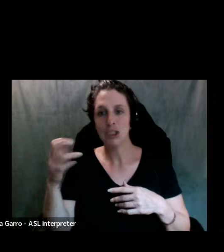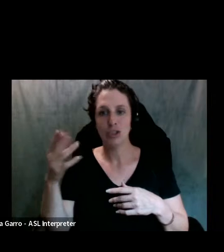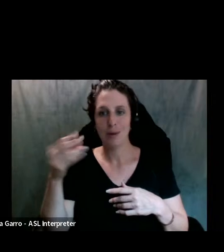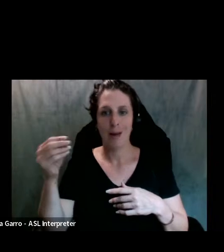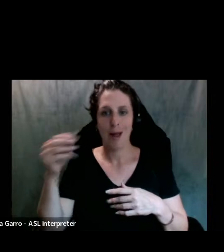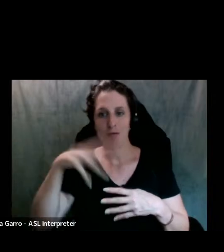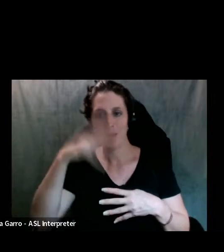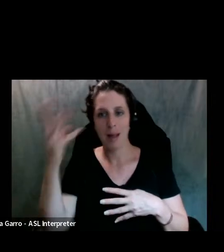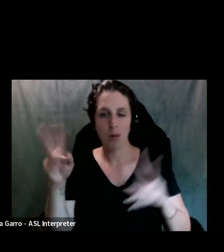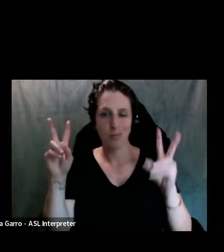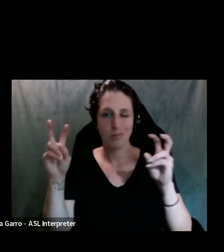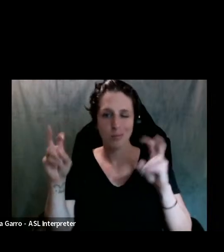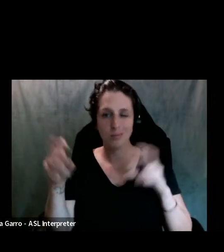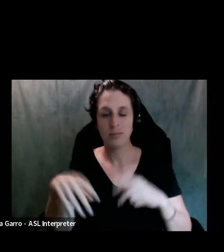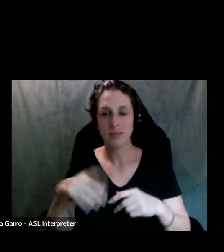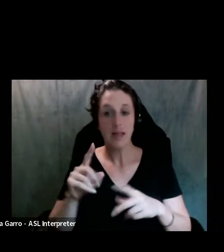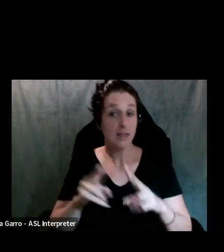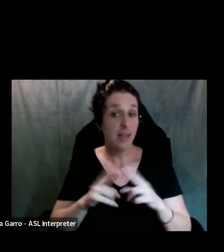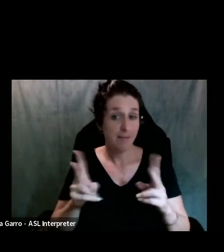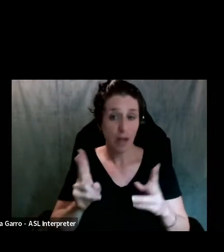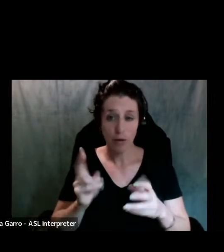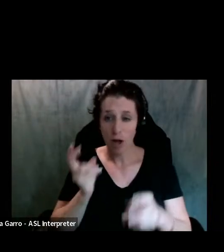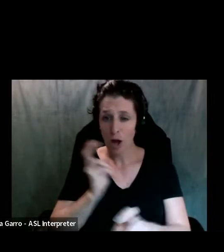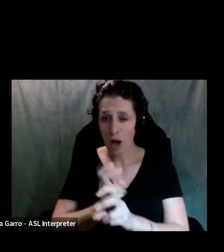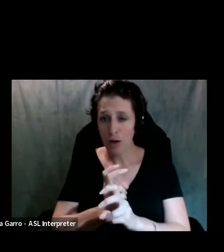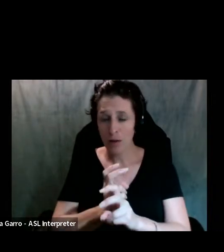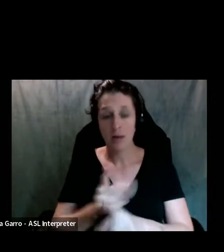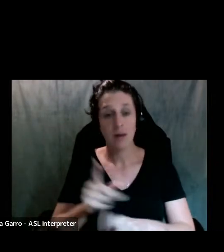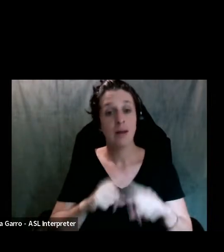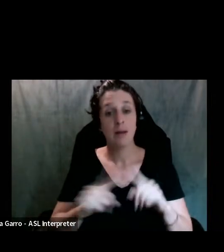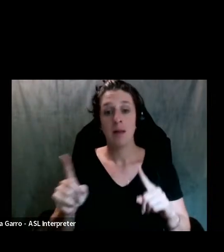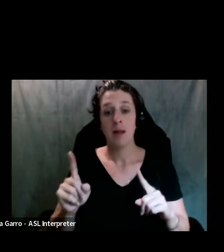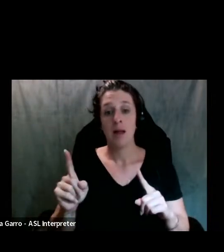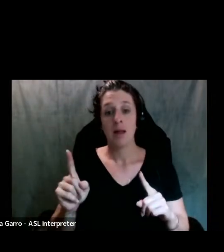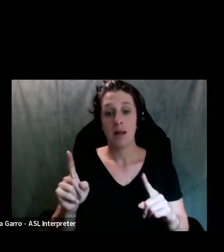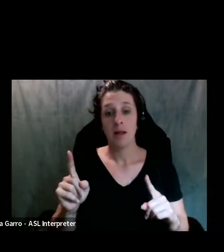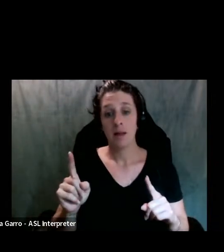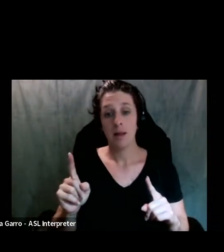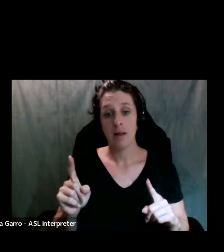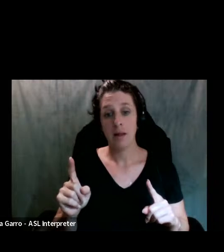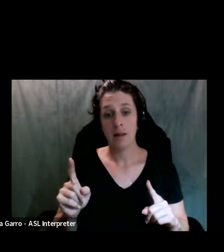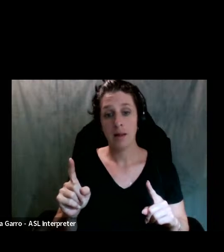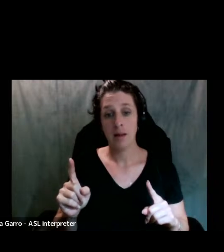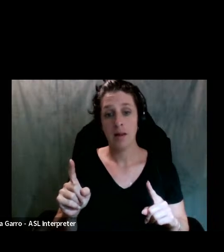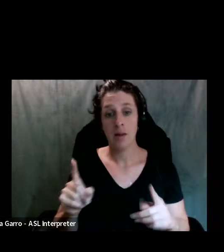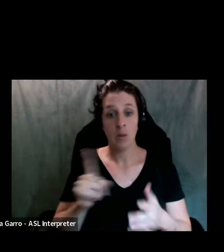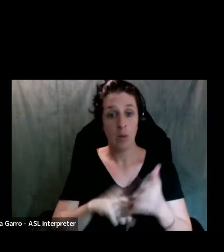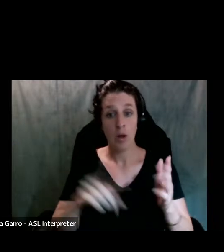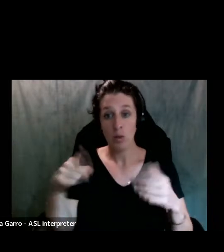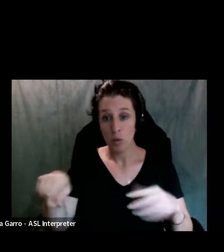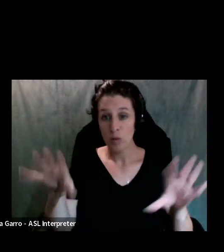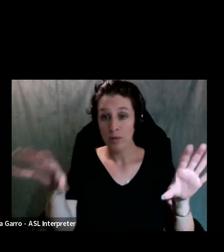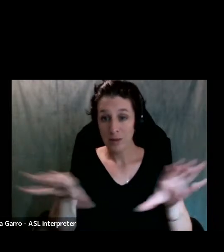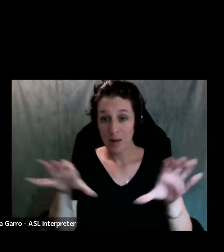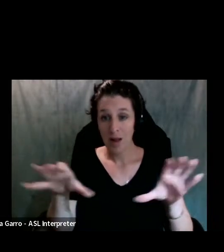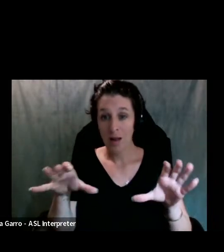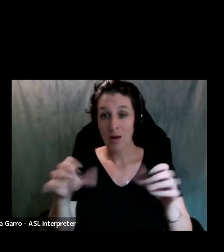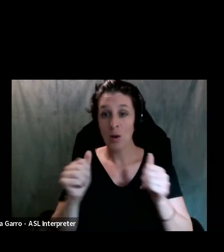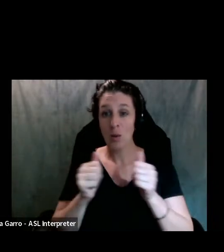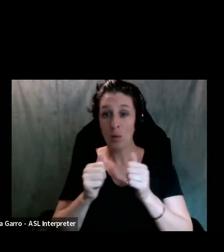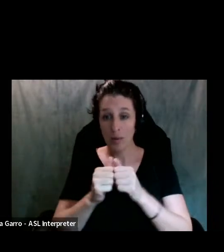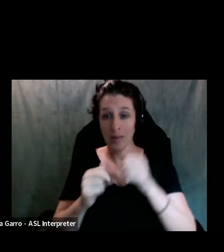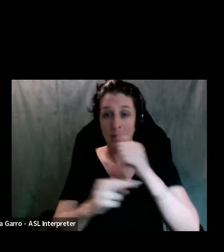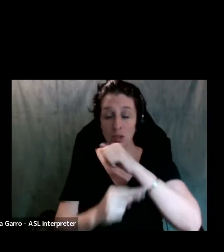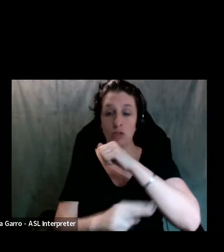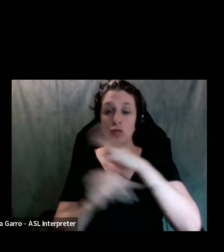very hard. But what you all have done with Bridge is provided family